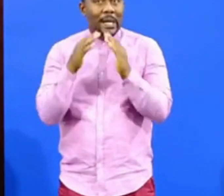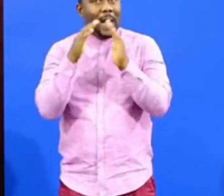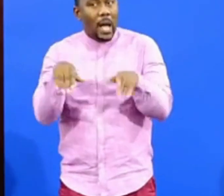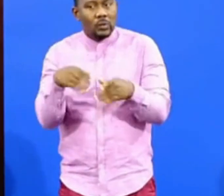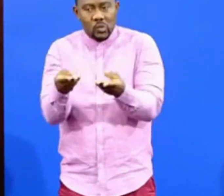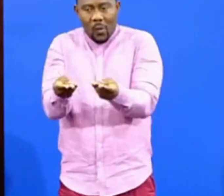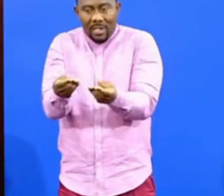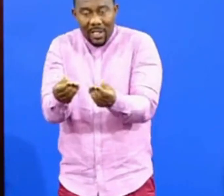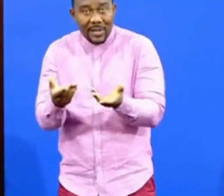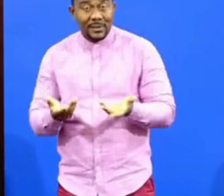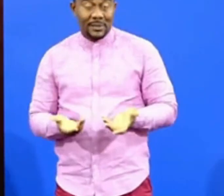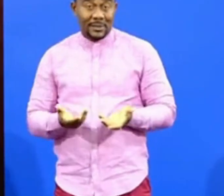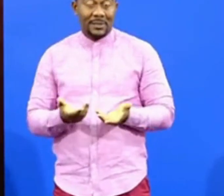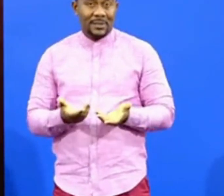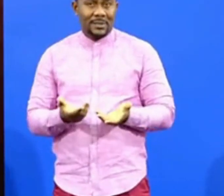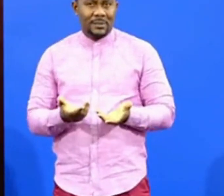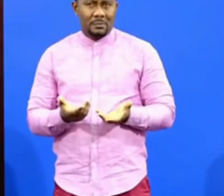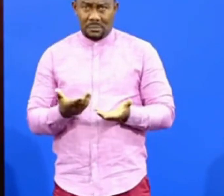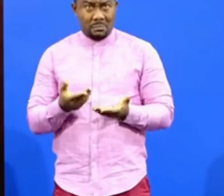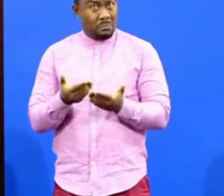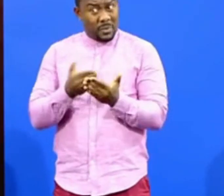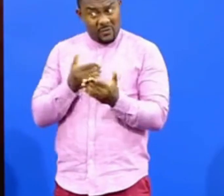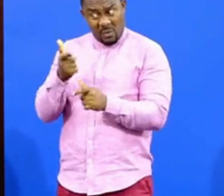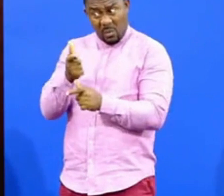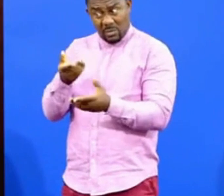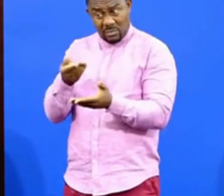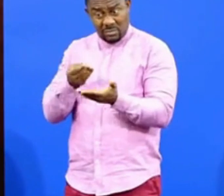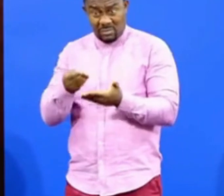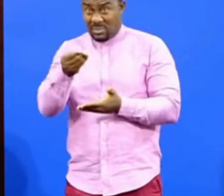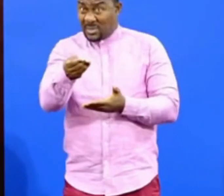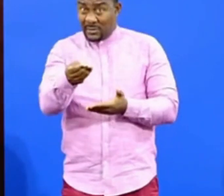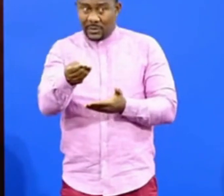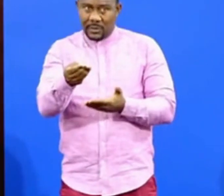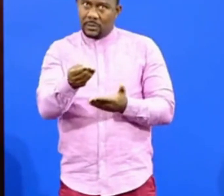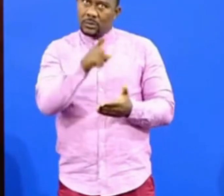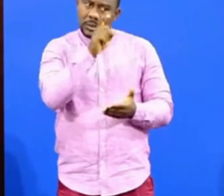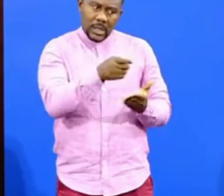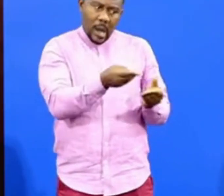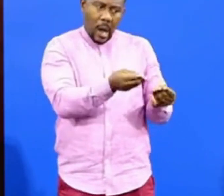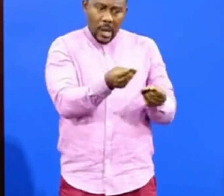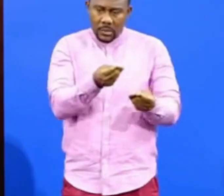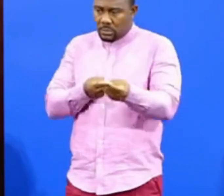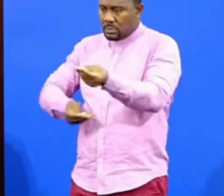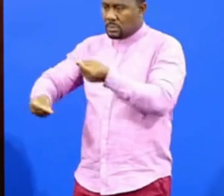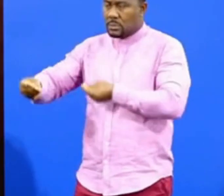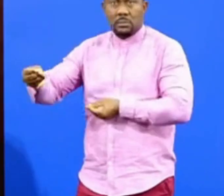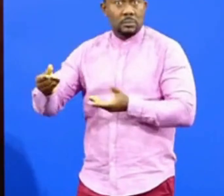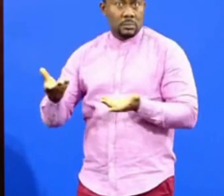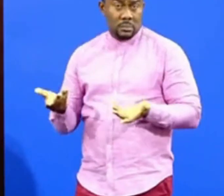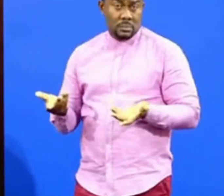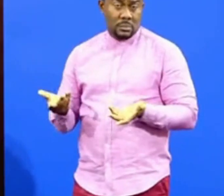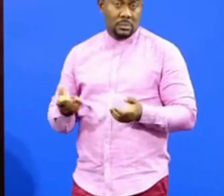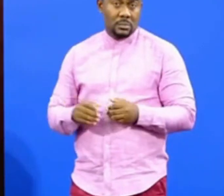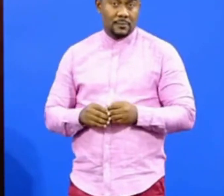need some kind of, collateral before you can get a loan. And so it excludes, a lot of people in the market are excluded. And